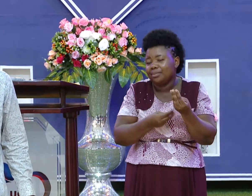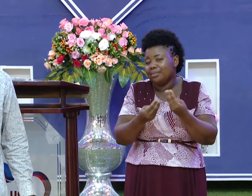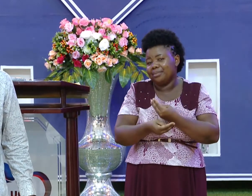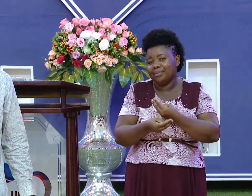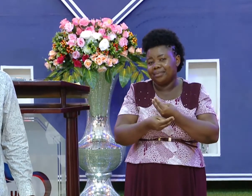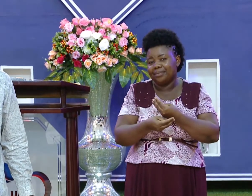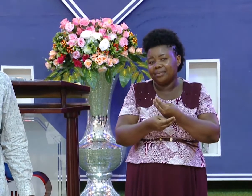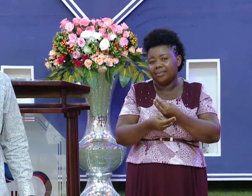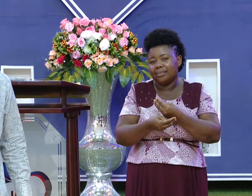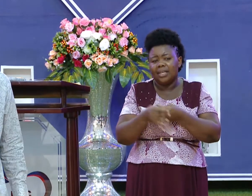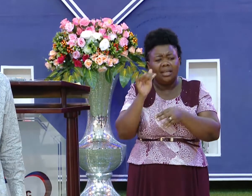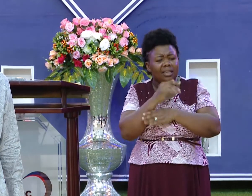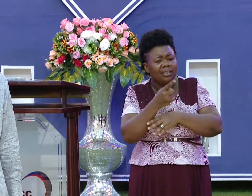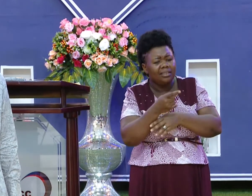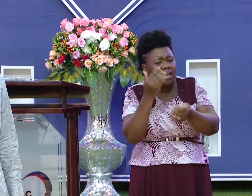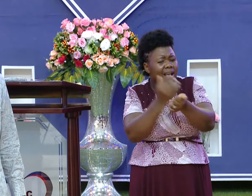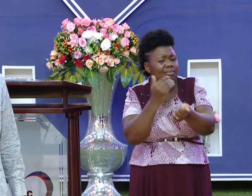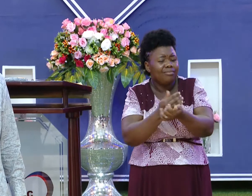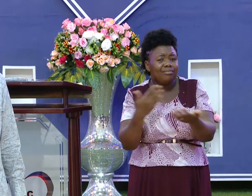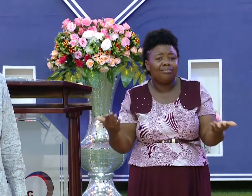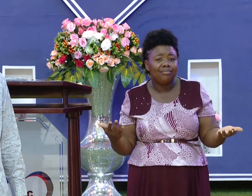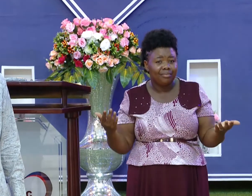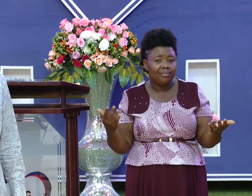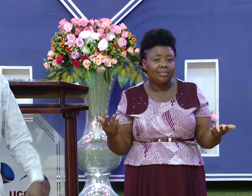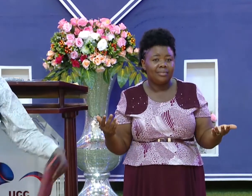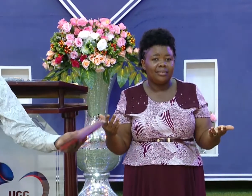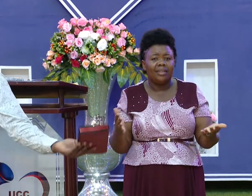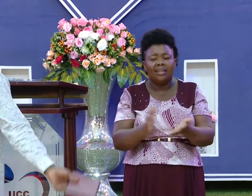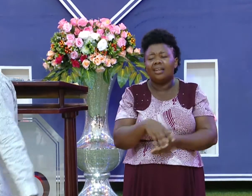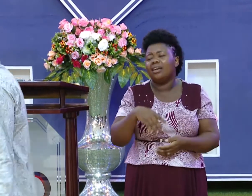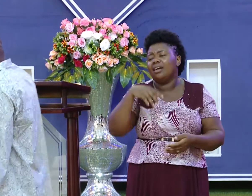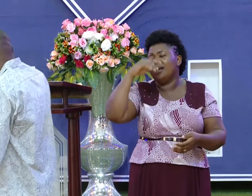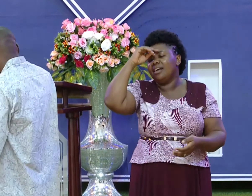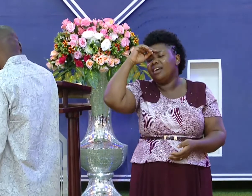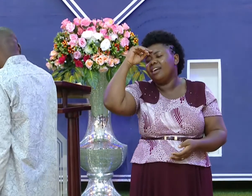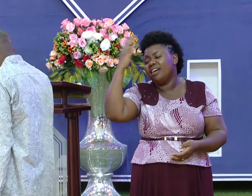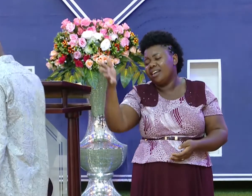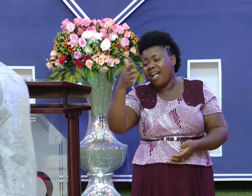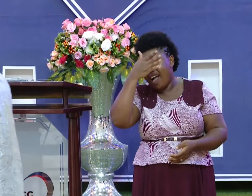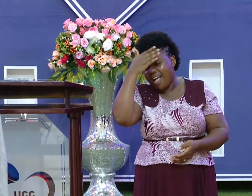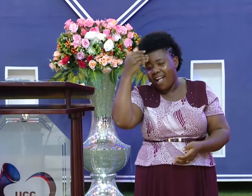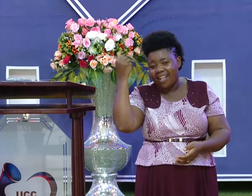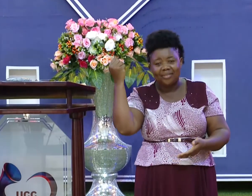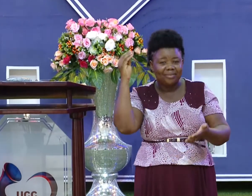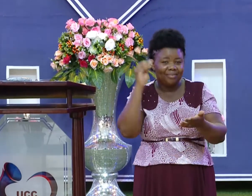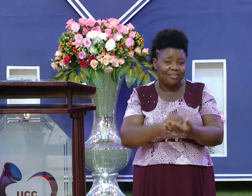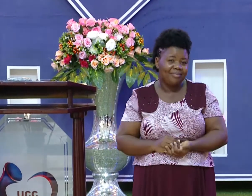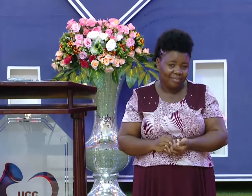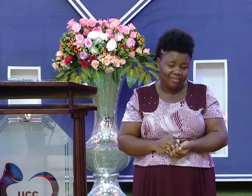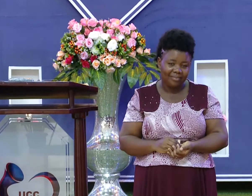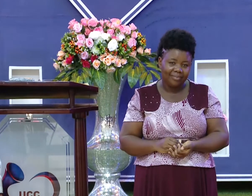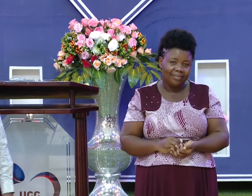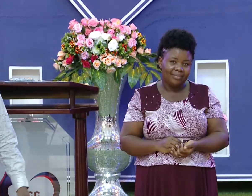they bought matoke. And I said, mommy, where our testimony? And she said, I forgot it.